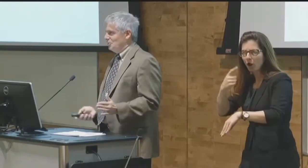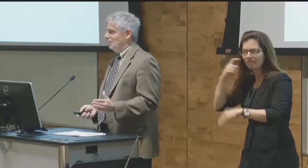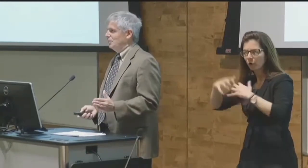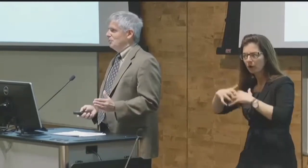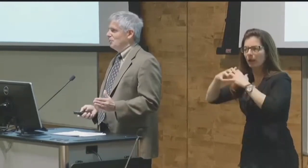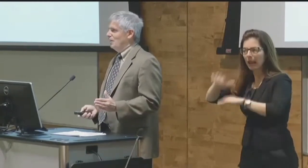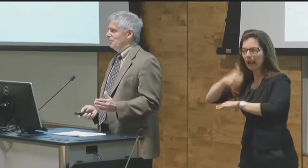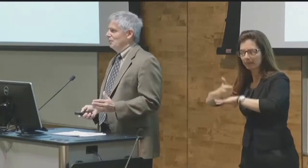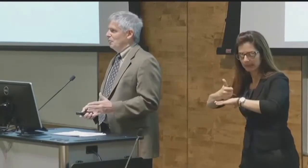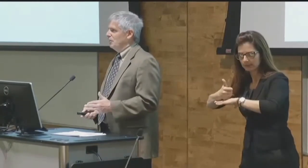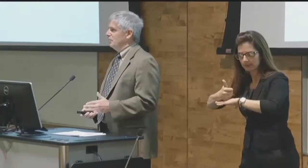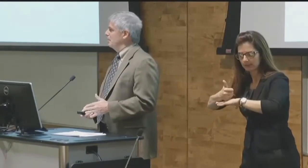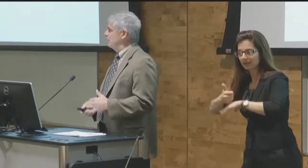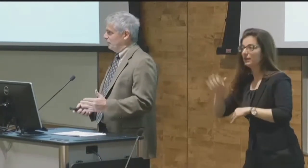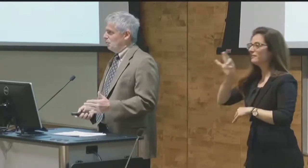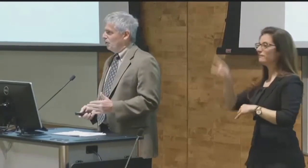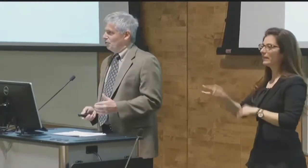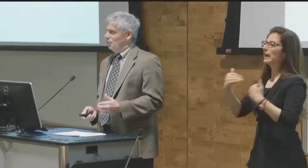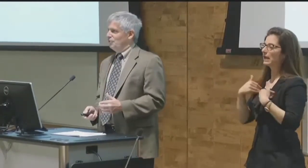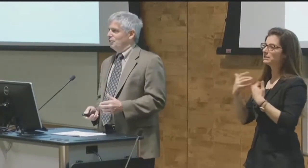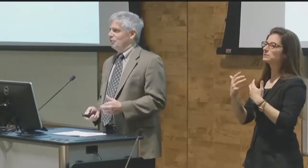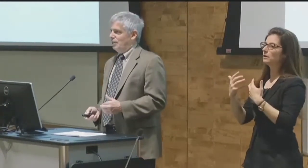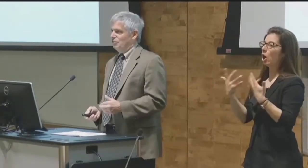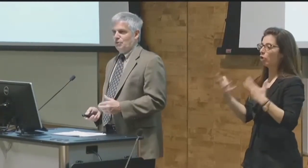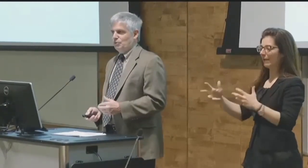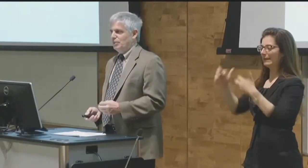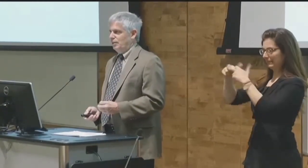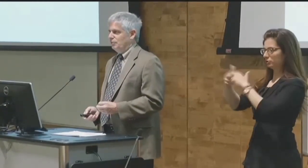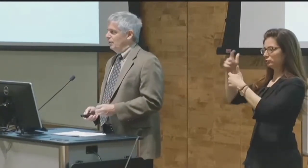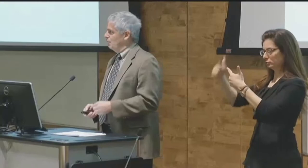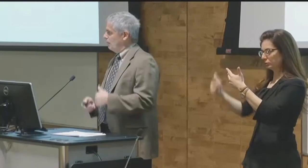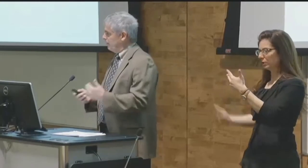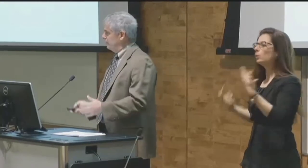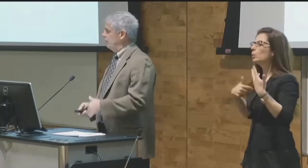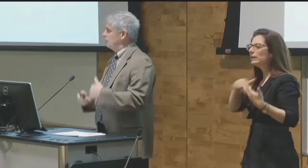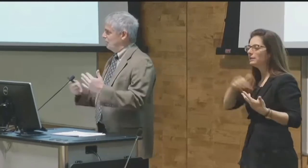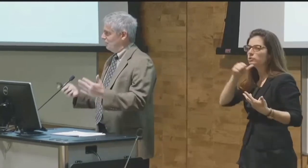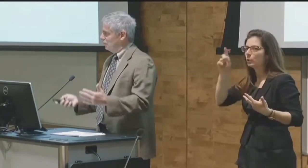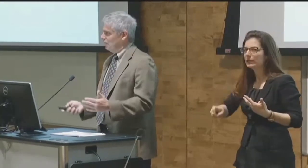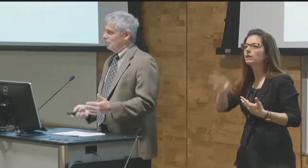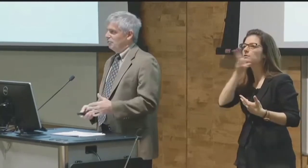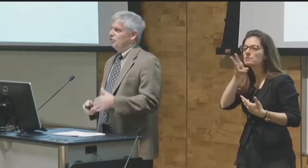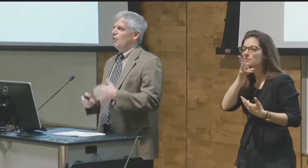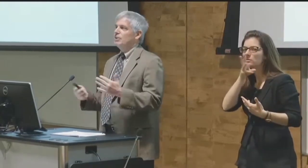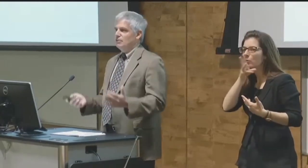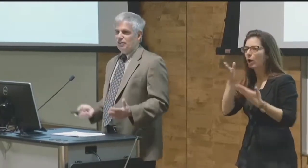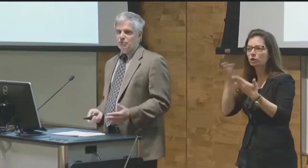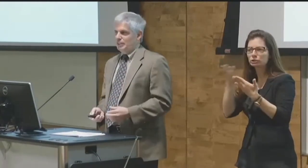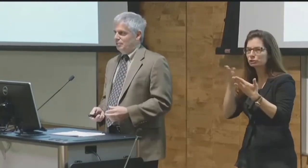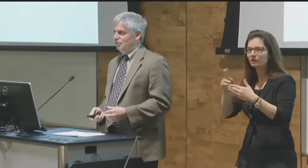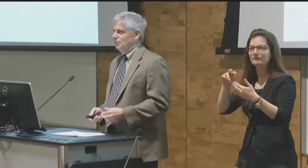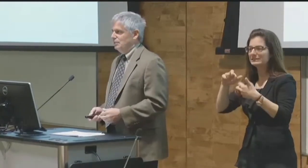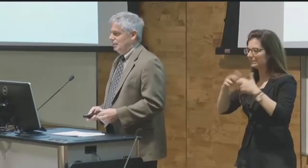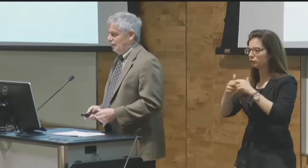other issues they need to address, and we don't need a lingering water source issue for the next 2 or 3 years while we go out there and replace lead service lines and do all the other